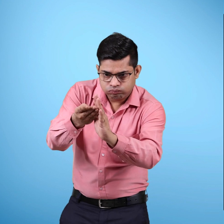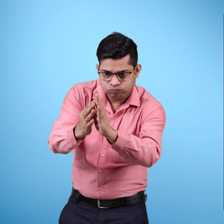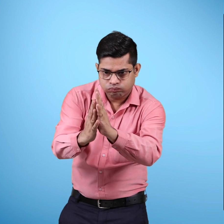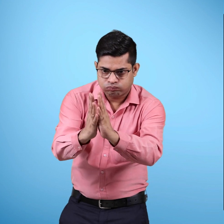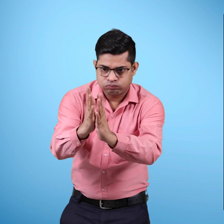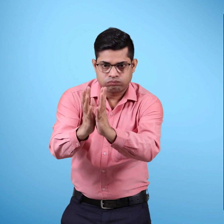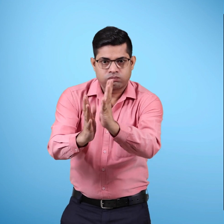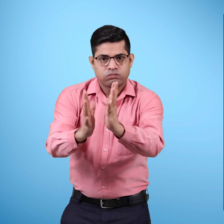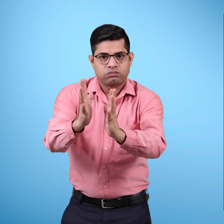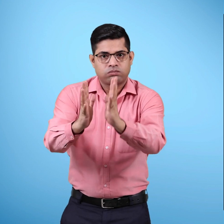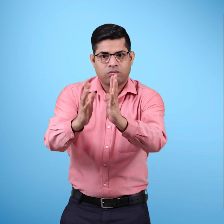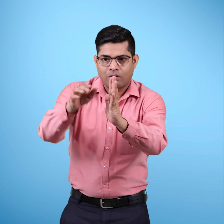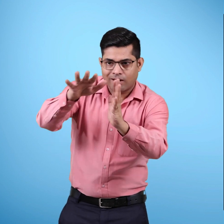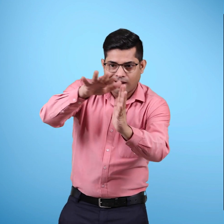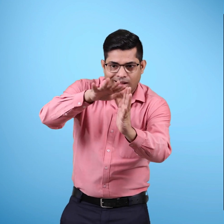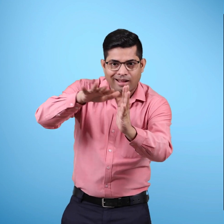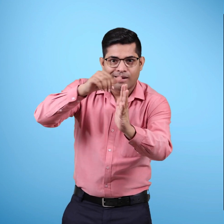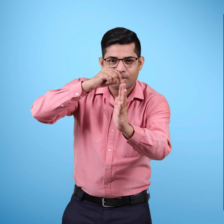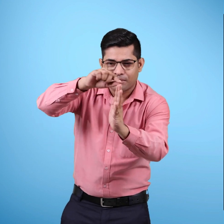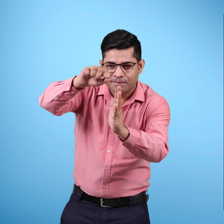in the form of vapor